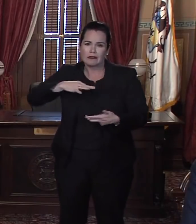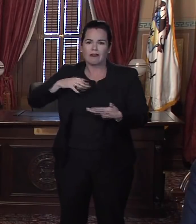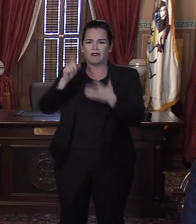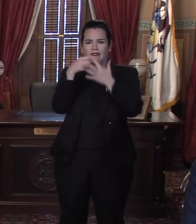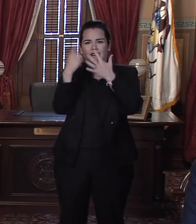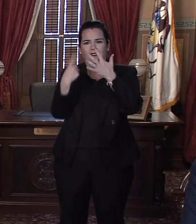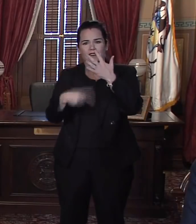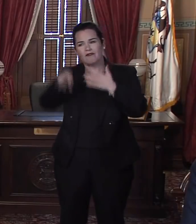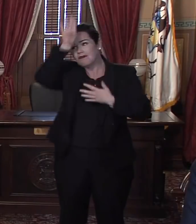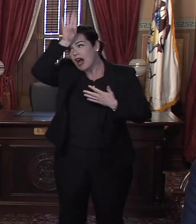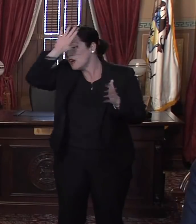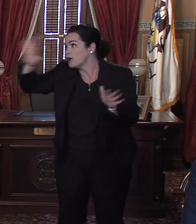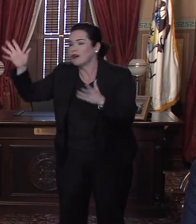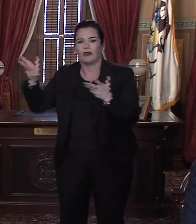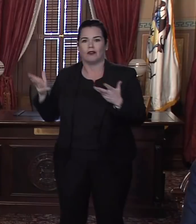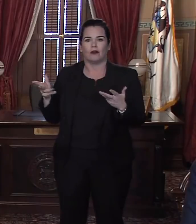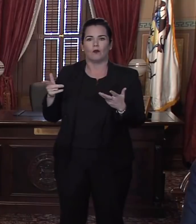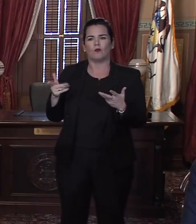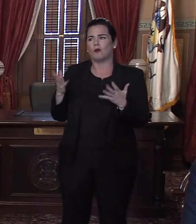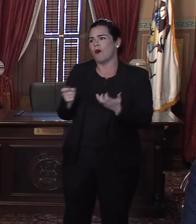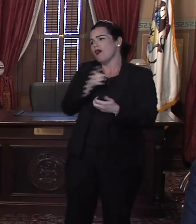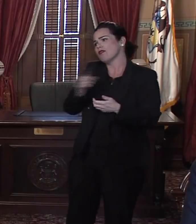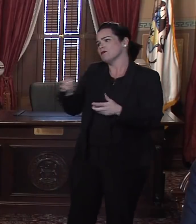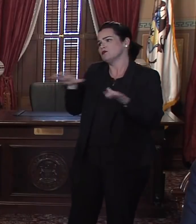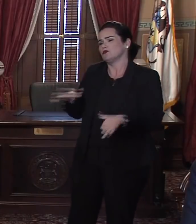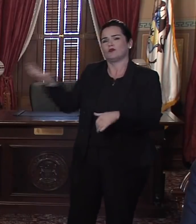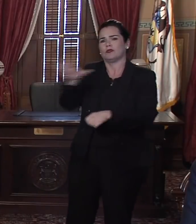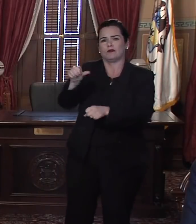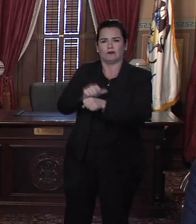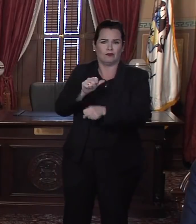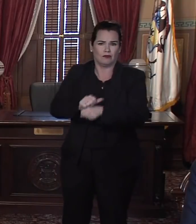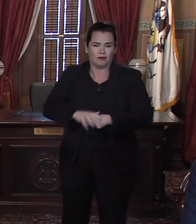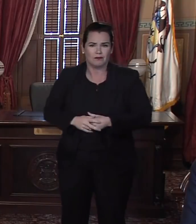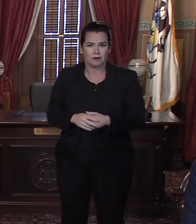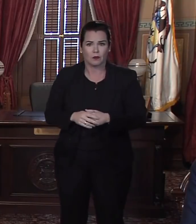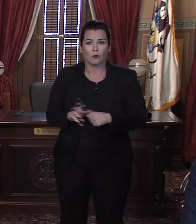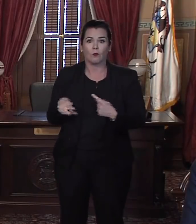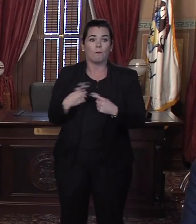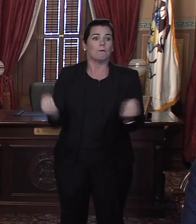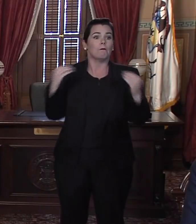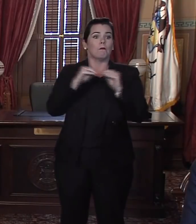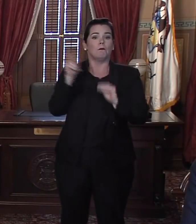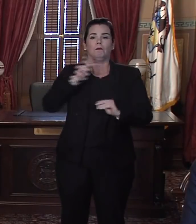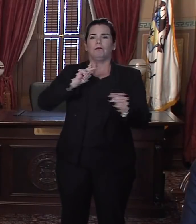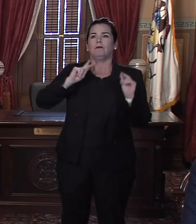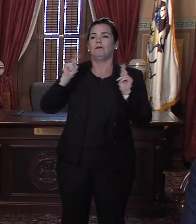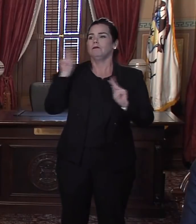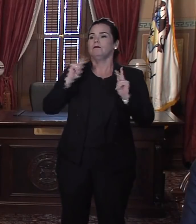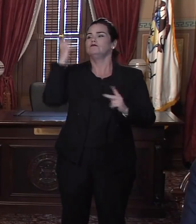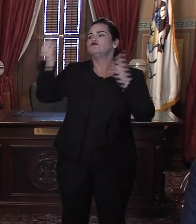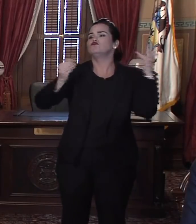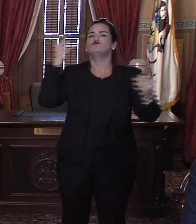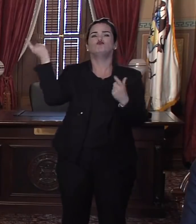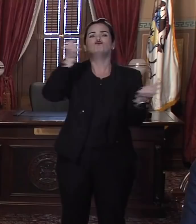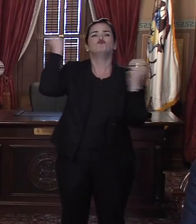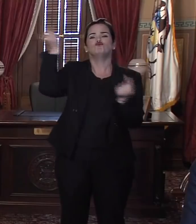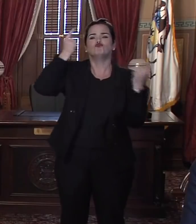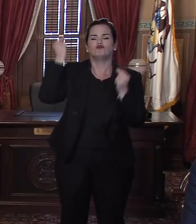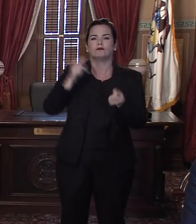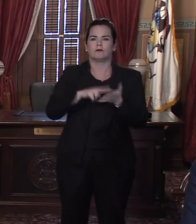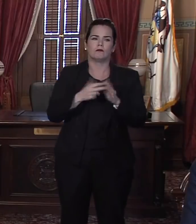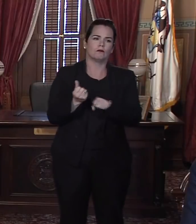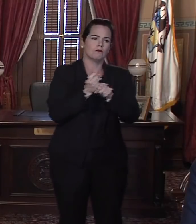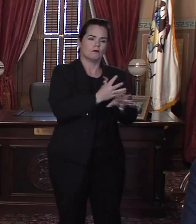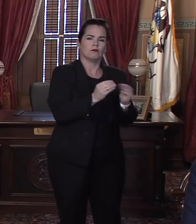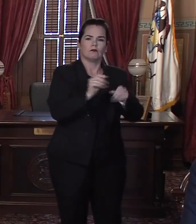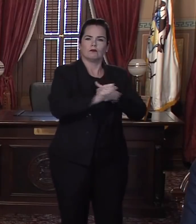sure that they are able to do their jobs, and the more people that are out and about, the more in danger we're putting